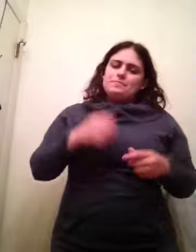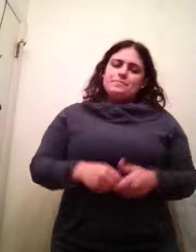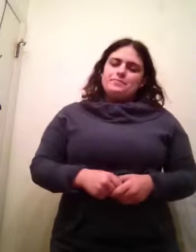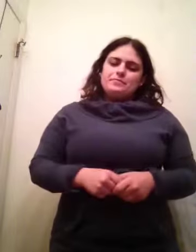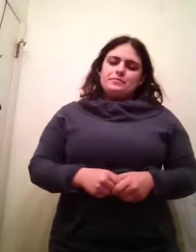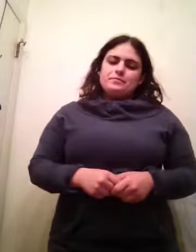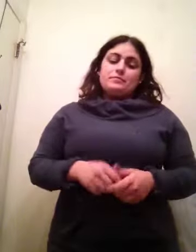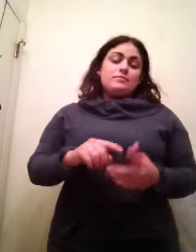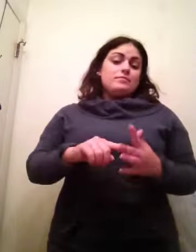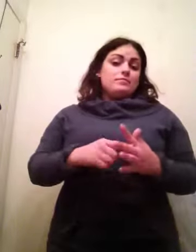418.